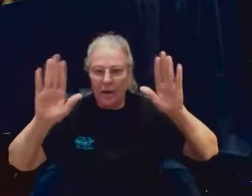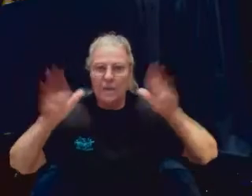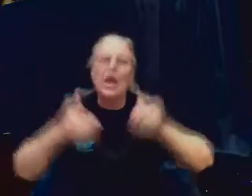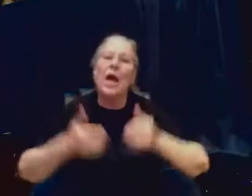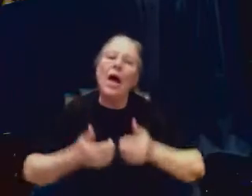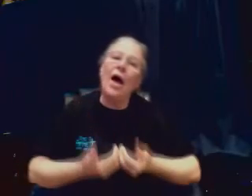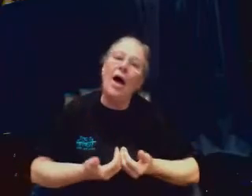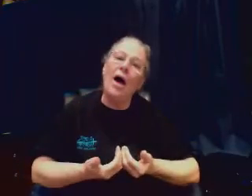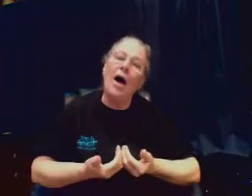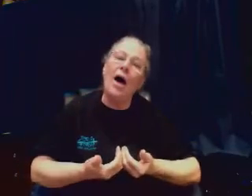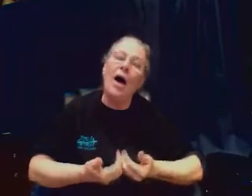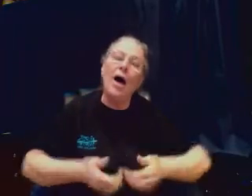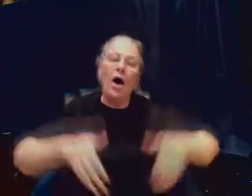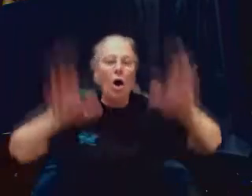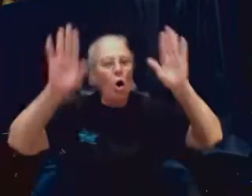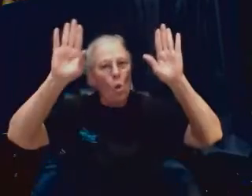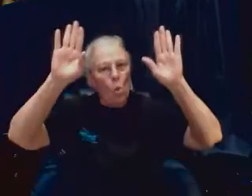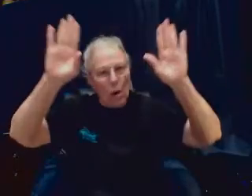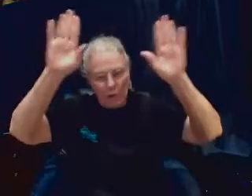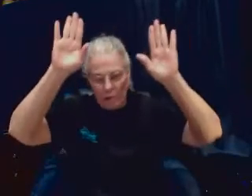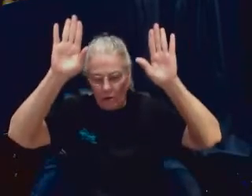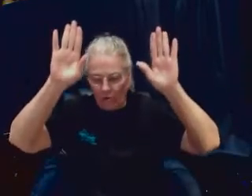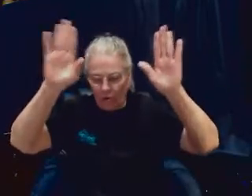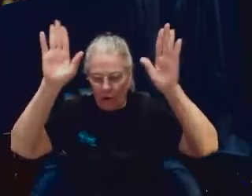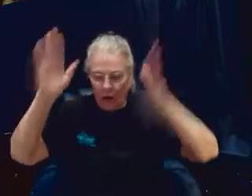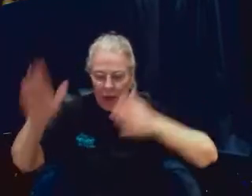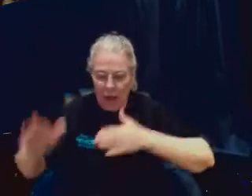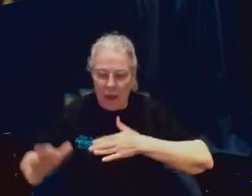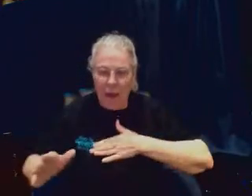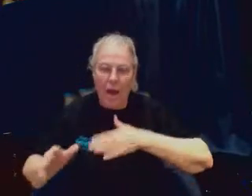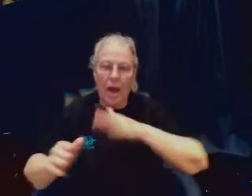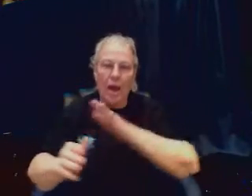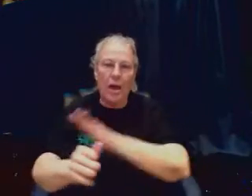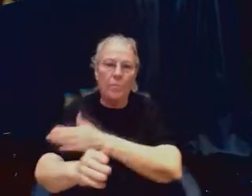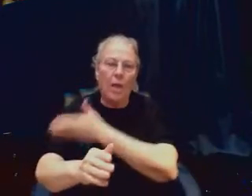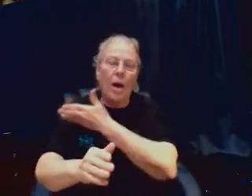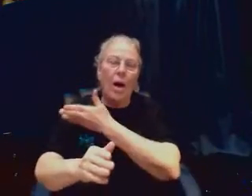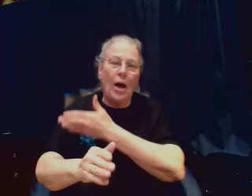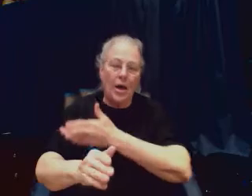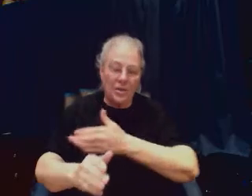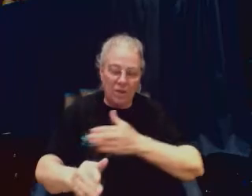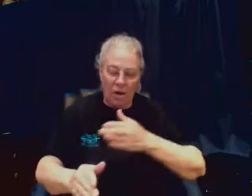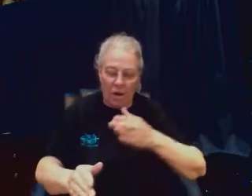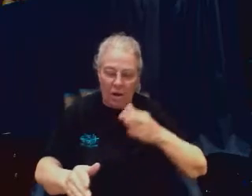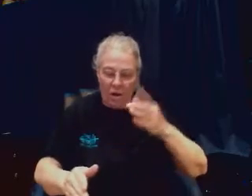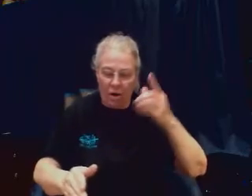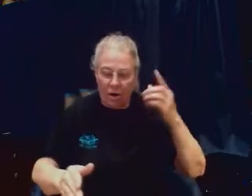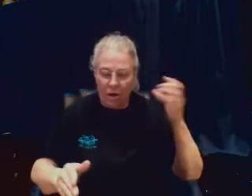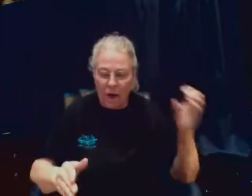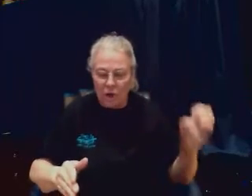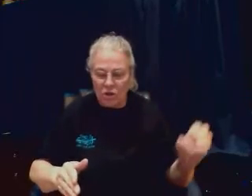marvelous, how wonderful, and my song